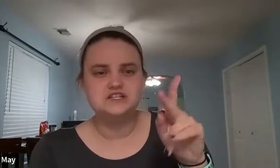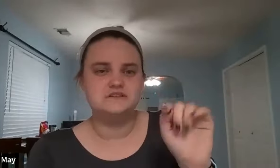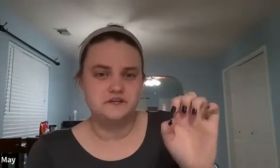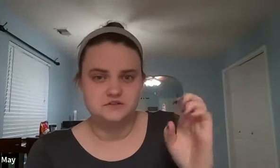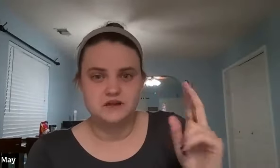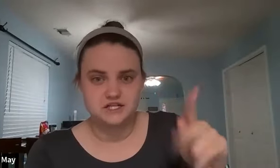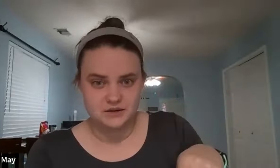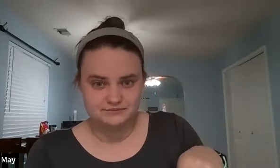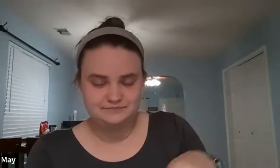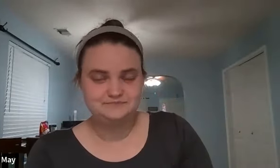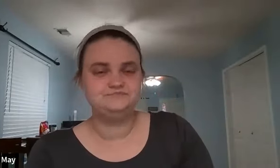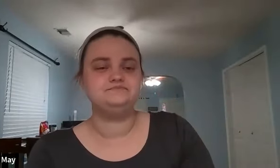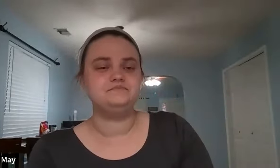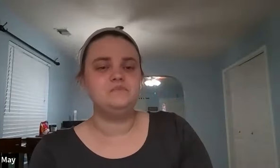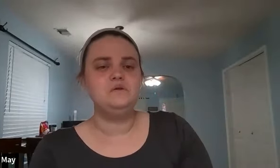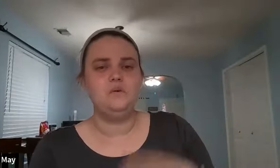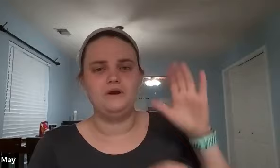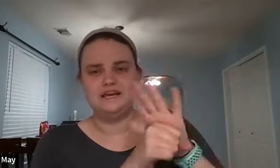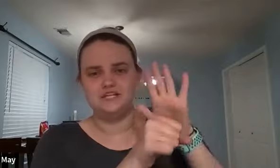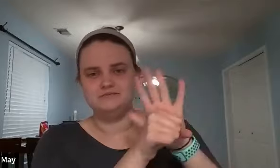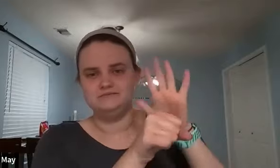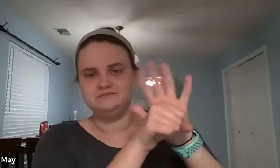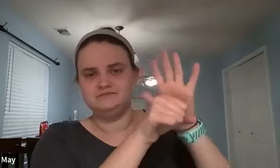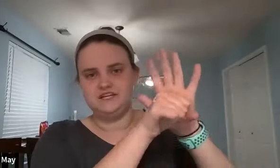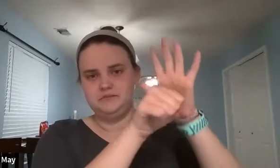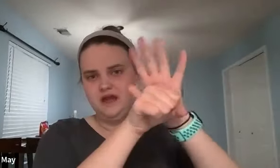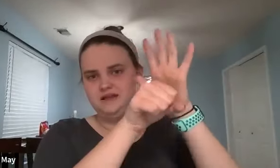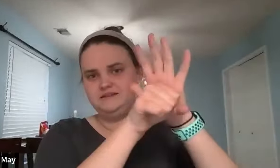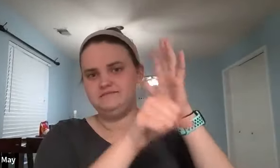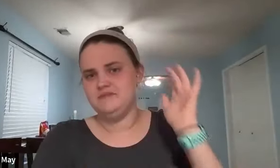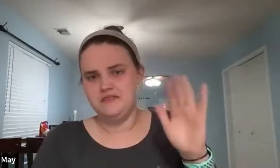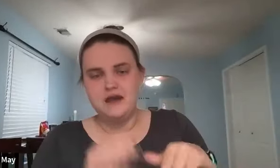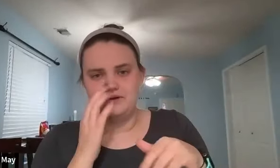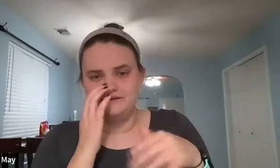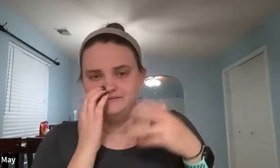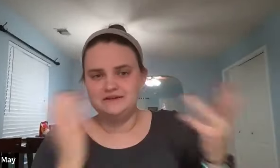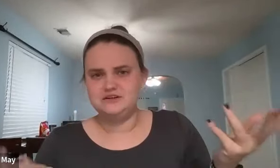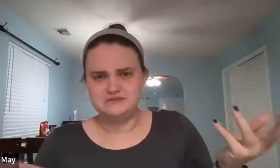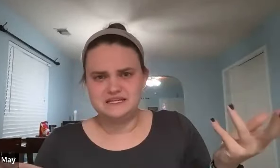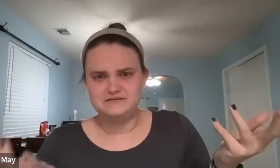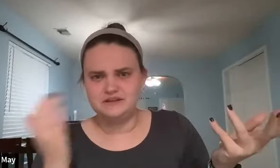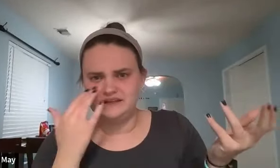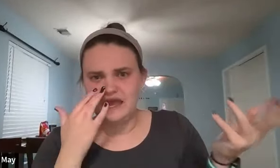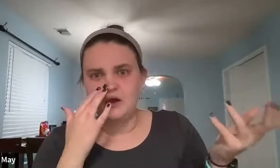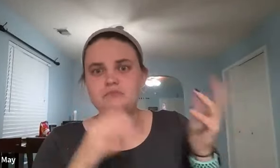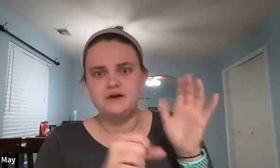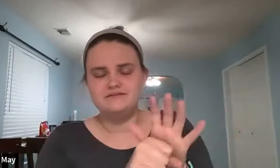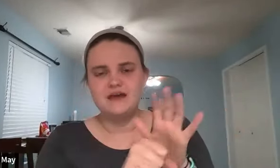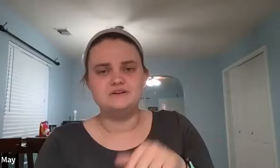learned to fingerspell ketchup or ketchup, like you patting it. That one, don't see it really now, but that was